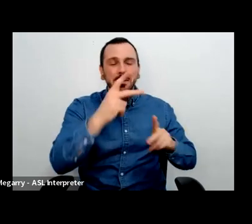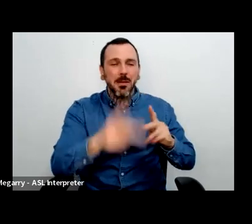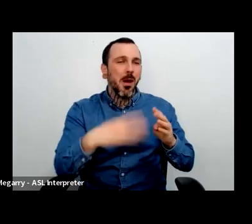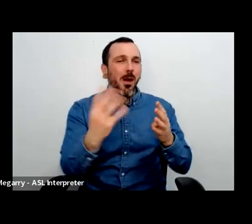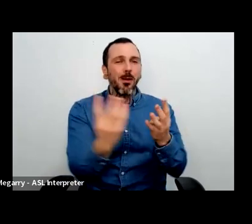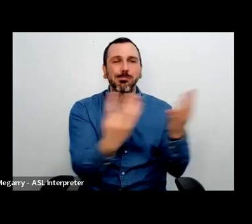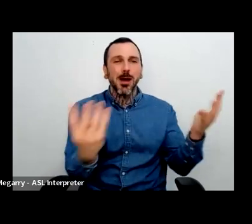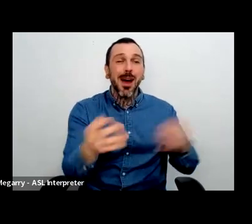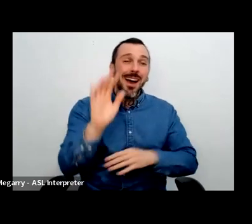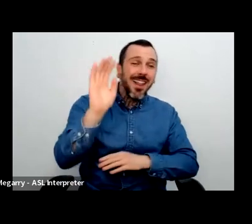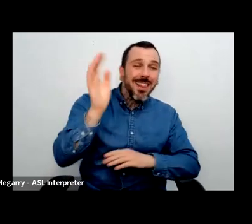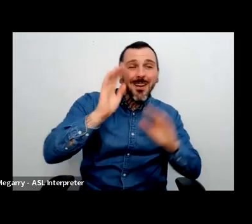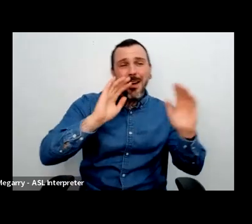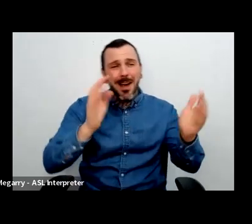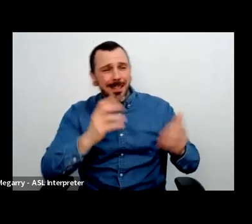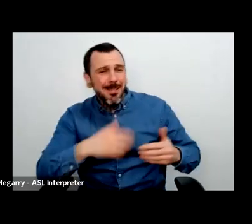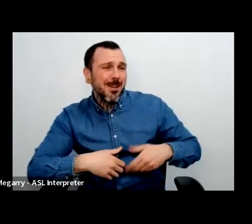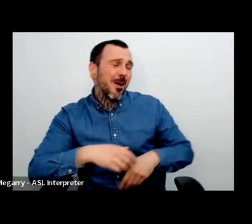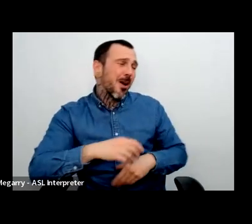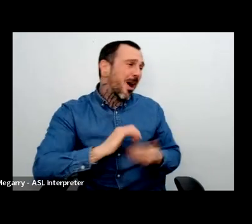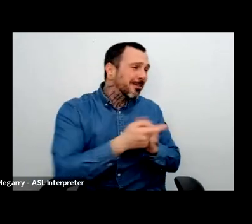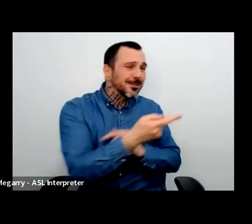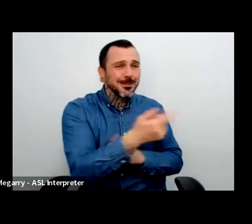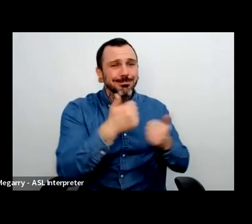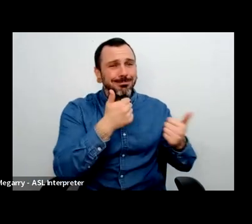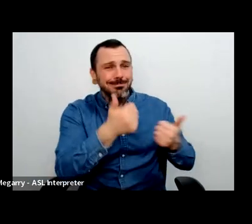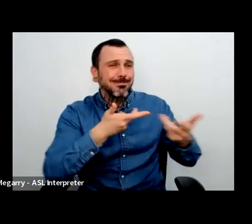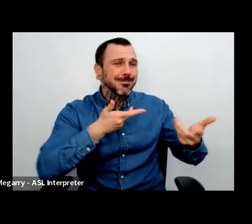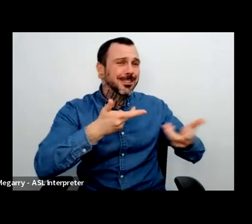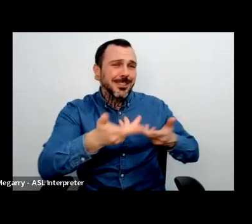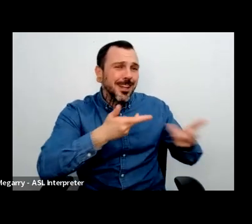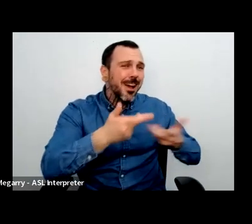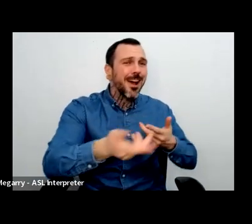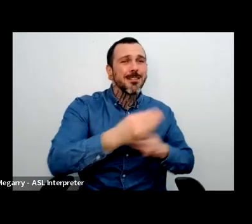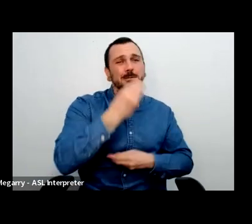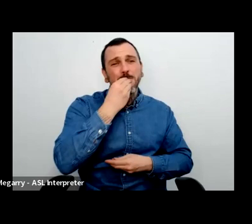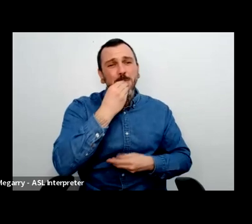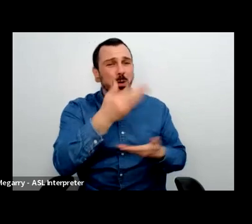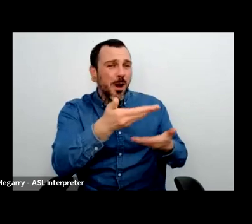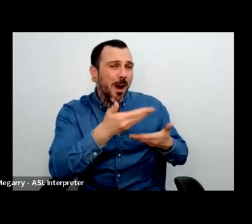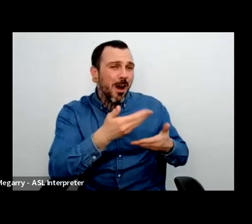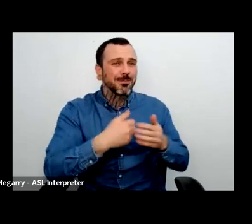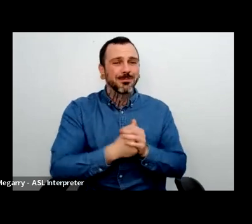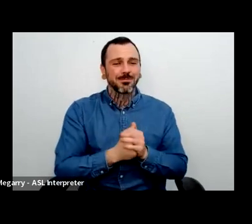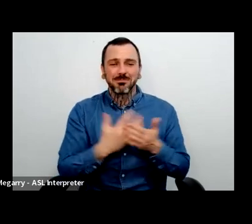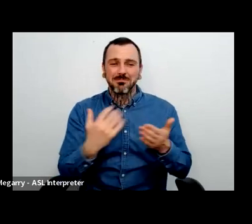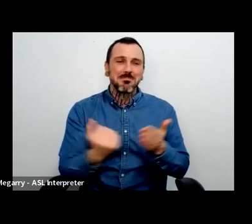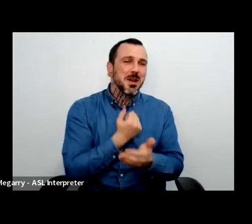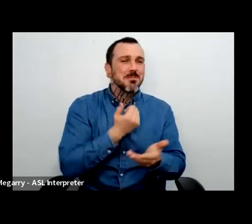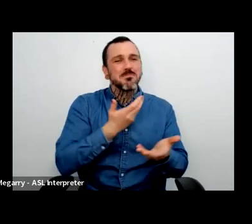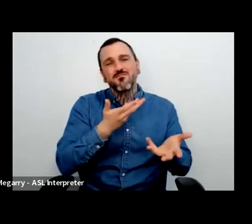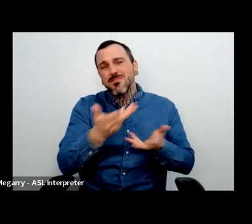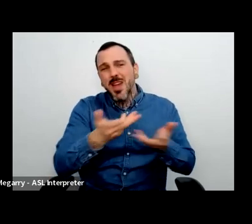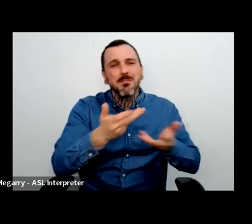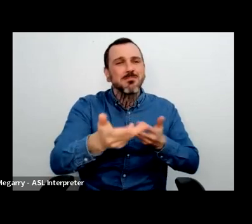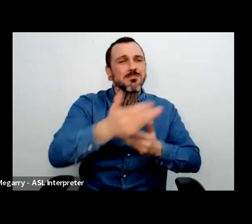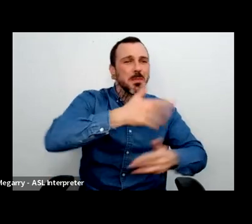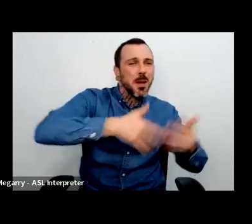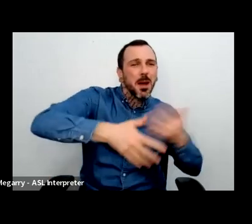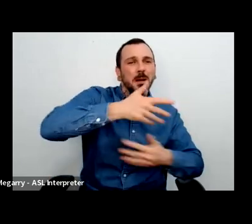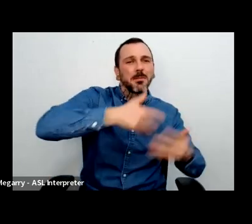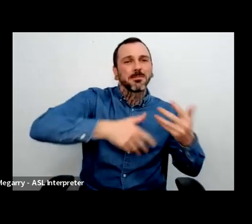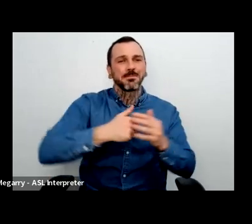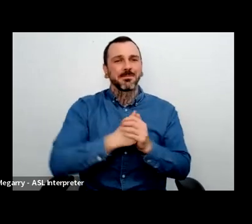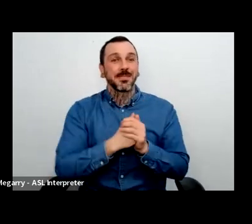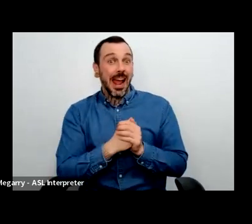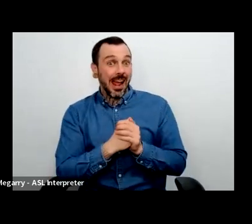you're going to meet some people that you haven't seen in a long time, here's some good food, here's some conversation, we're going to have a show that actually comes